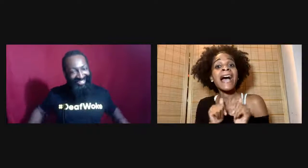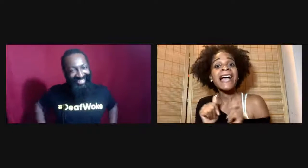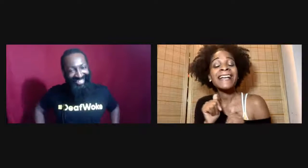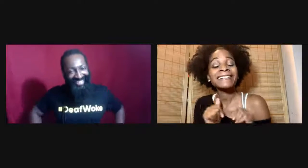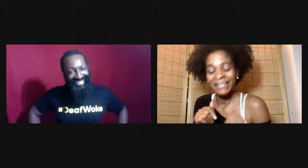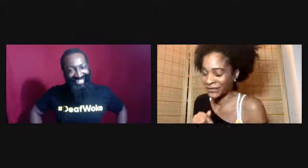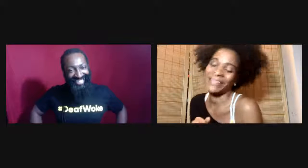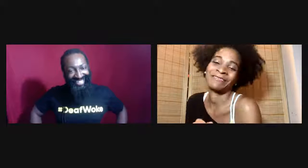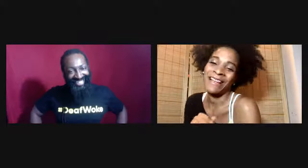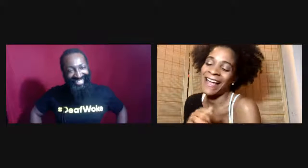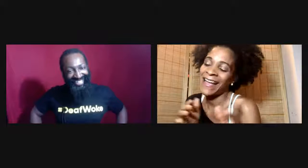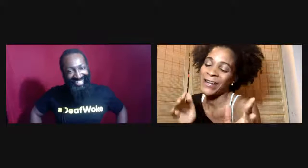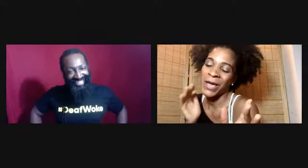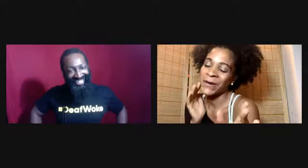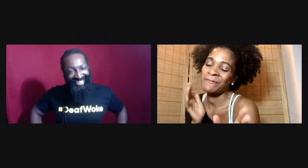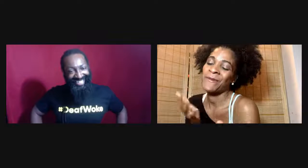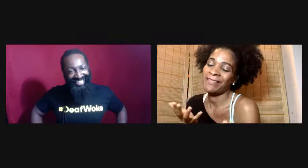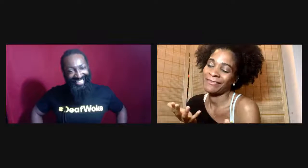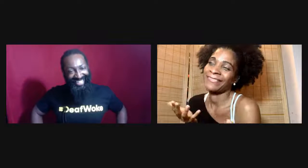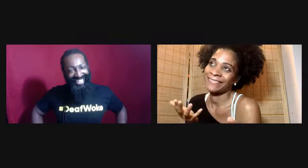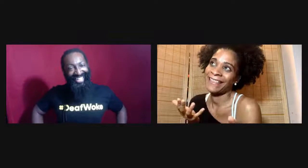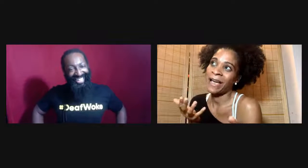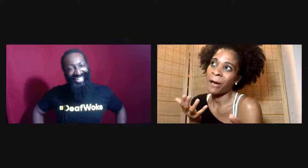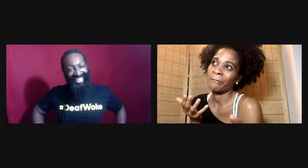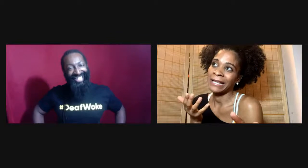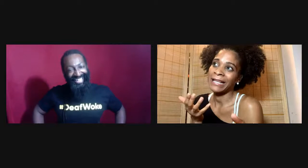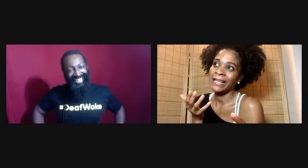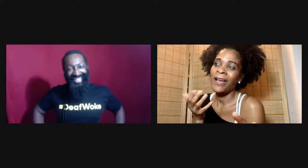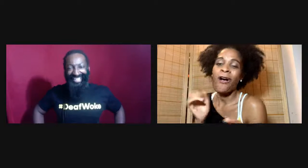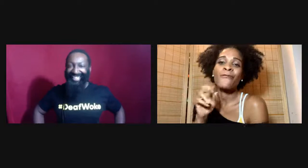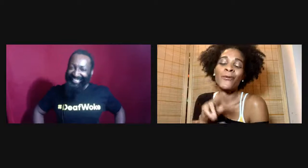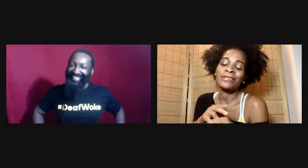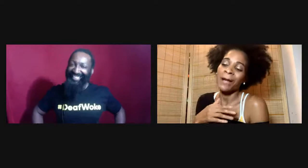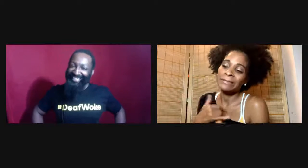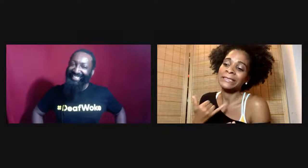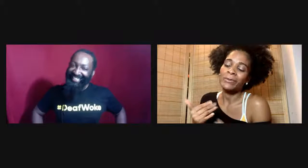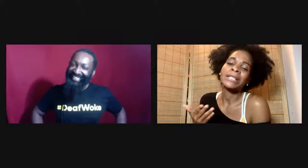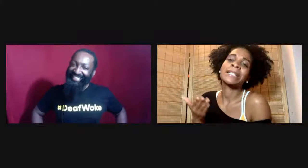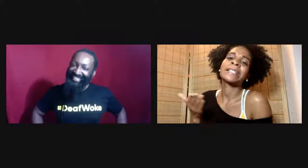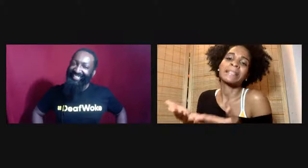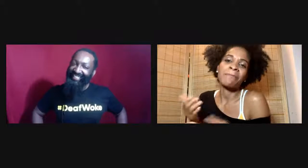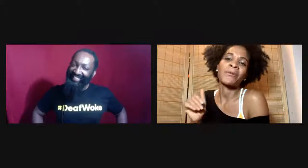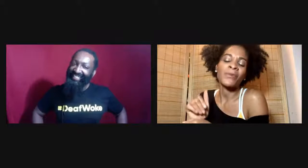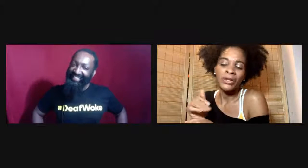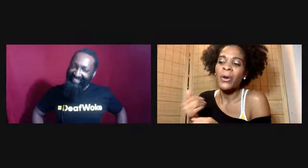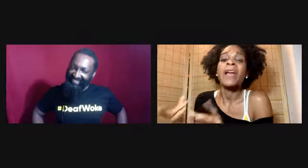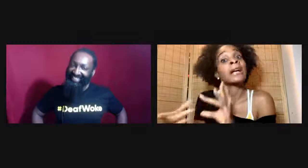breather. What you talking about? Taking a bit of a break from it, you know, gotta recharge.